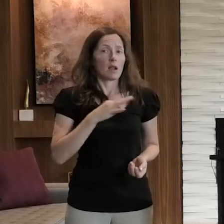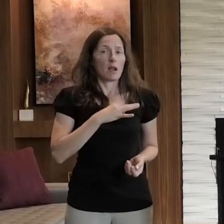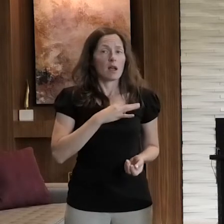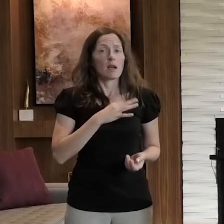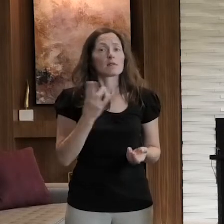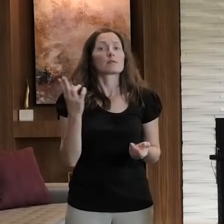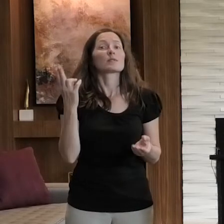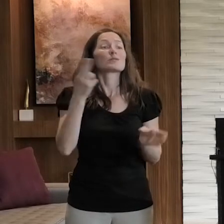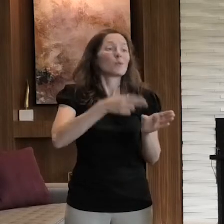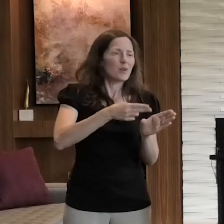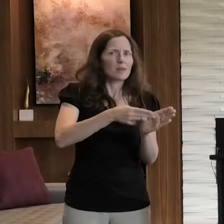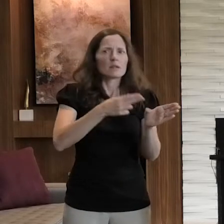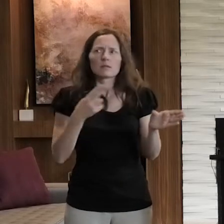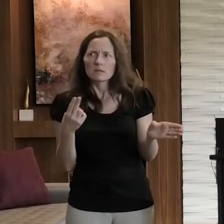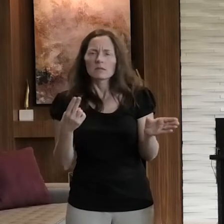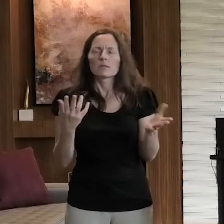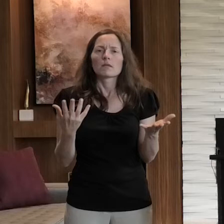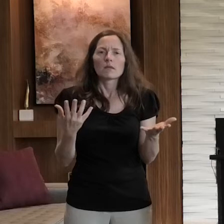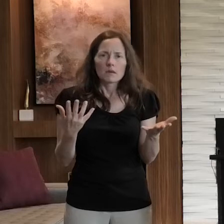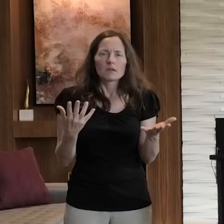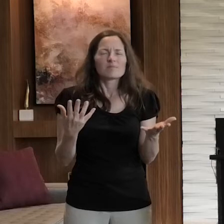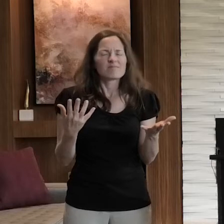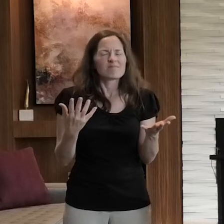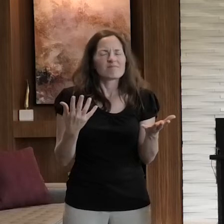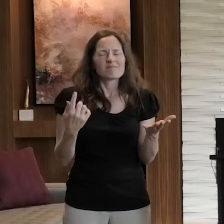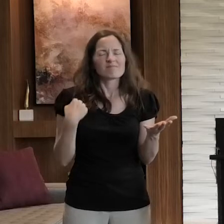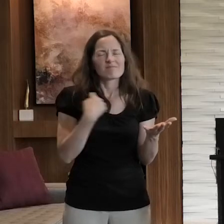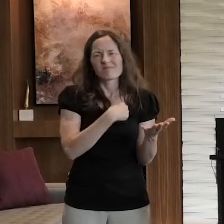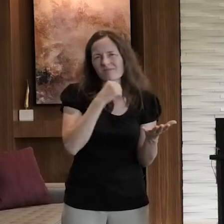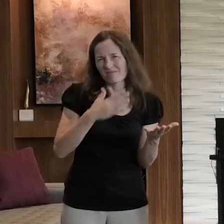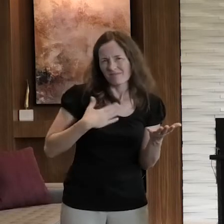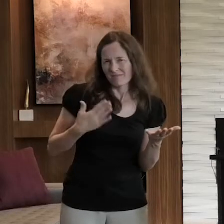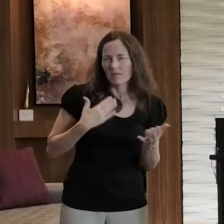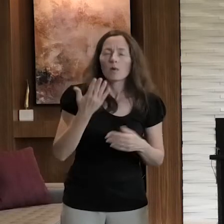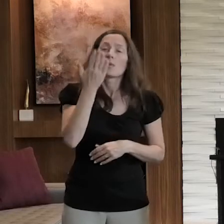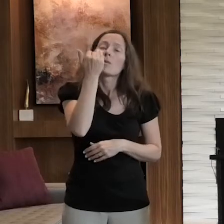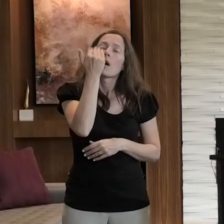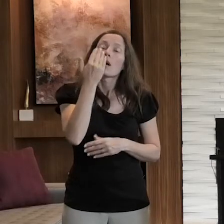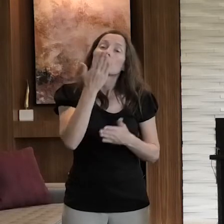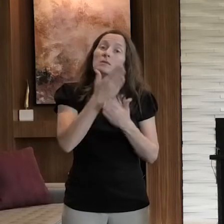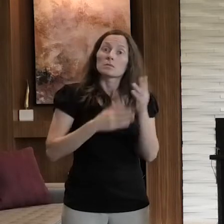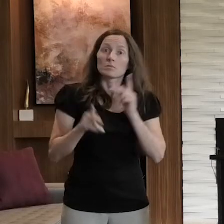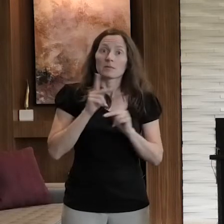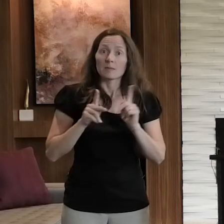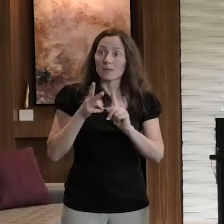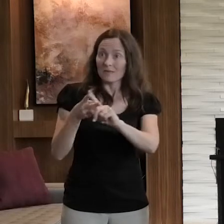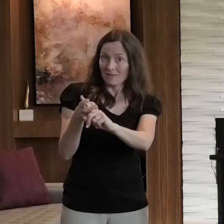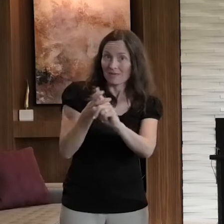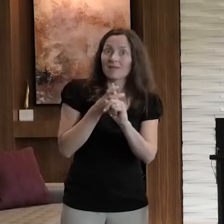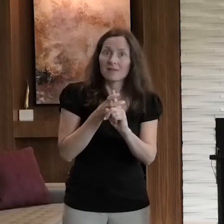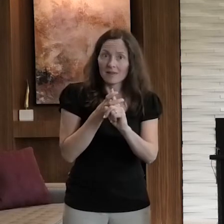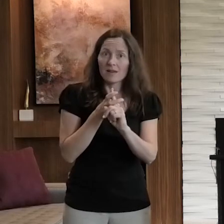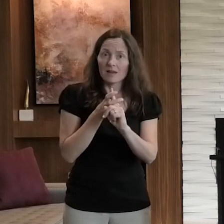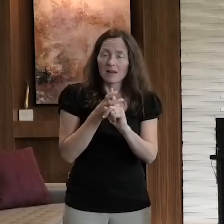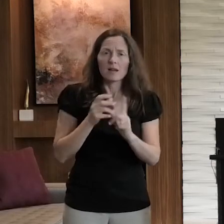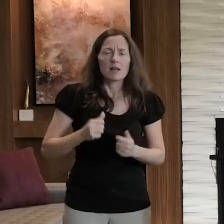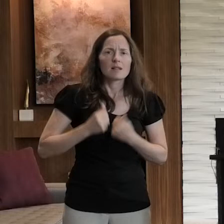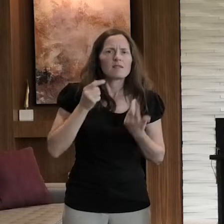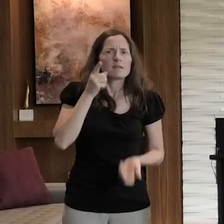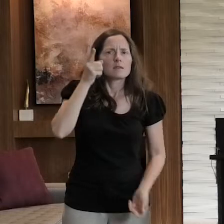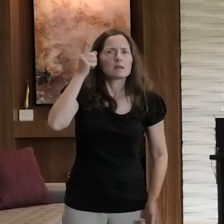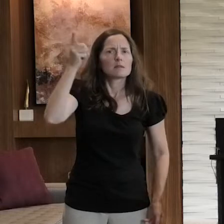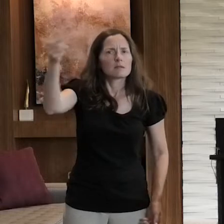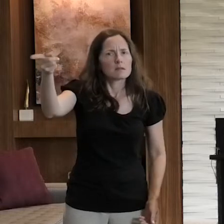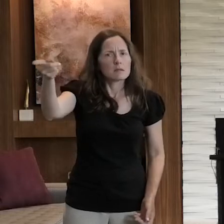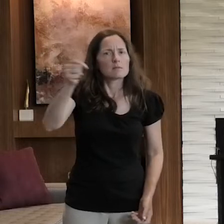areas. Often that's because the people that we need to recruit in some of our entry-level positions have to come from out of county to